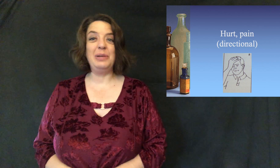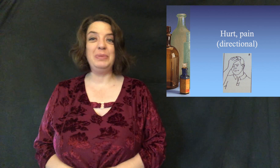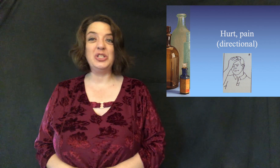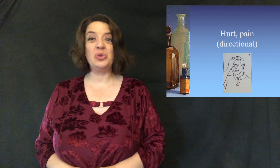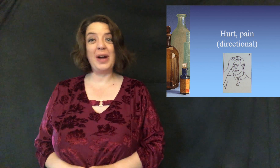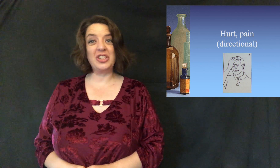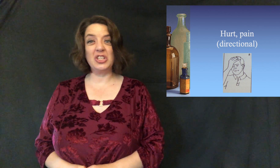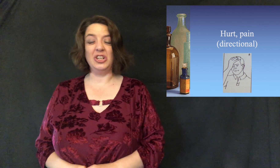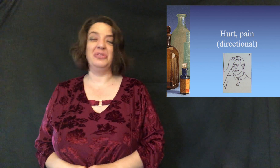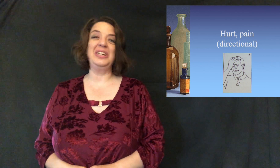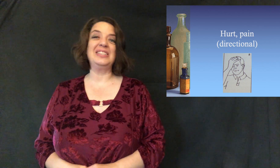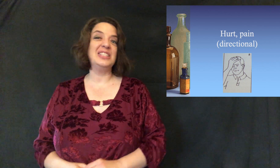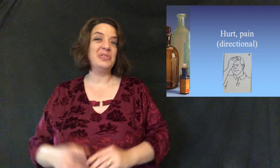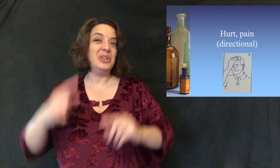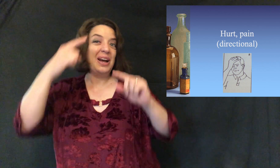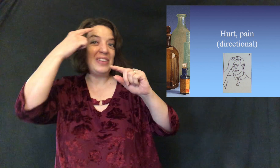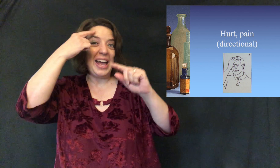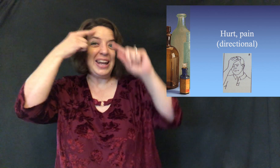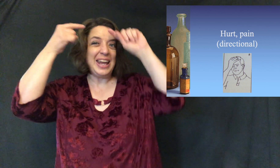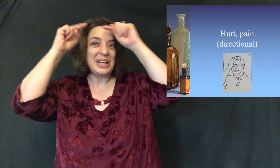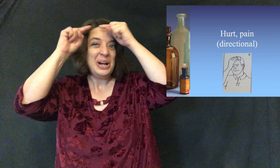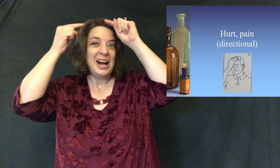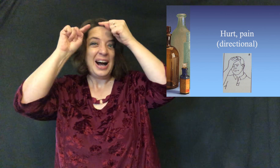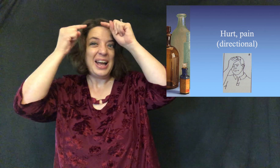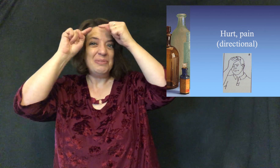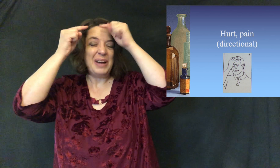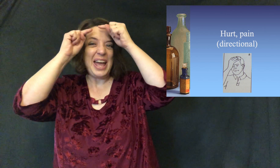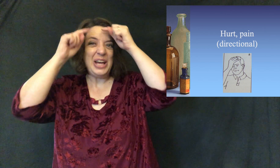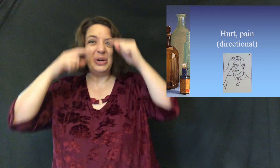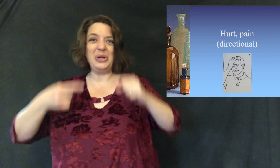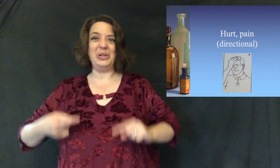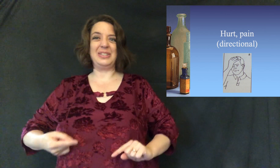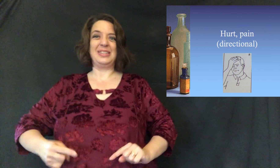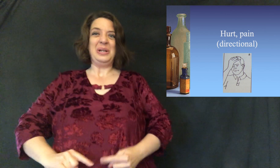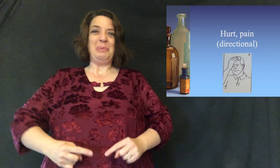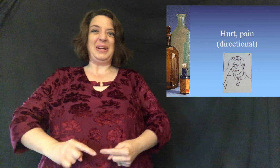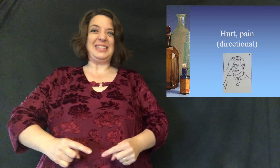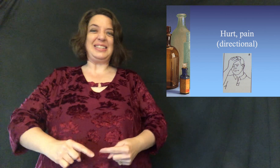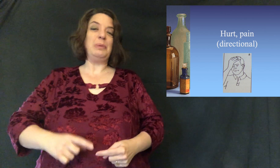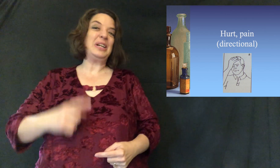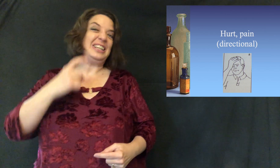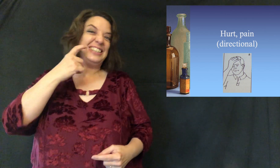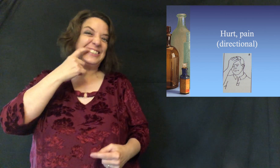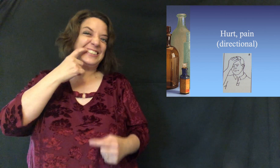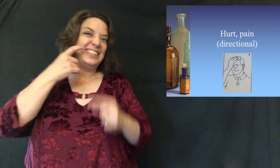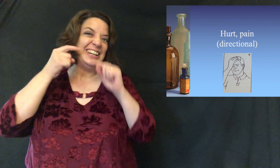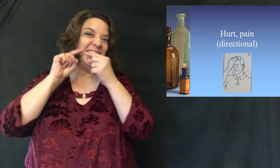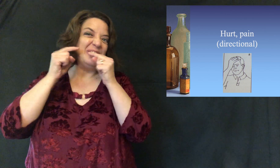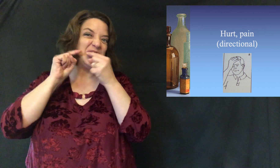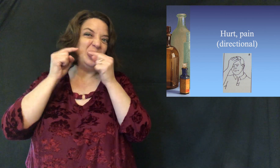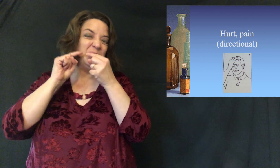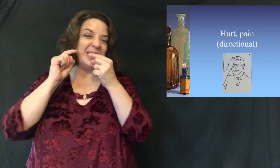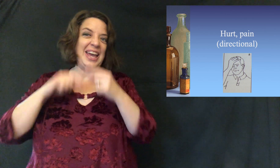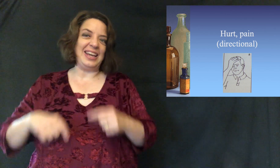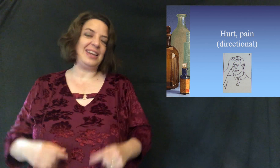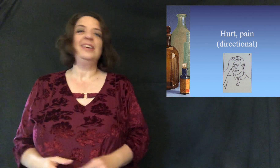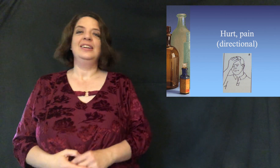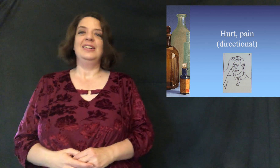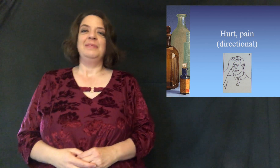be directional. For instance, if you have a headache, my head hurts, my stomach hurts, I have a toothache. You